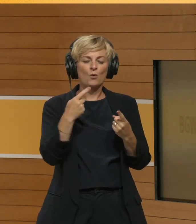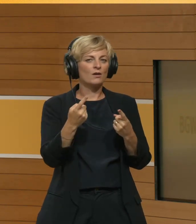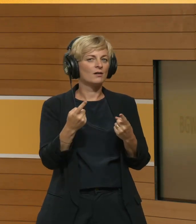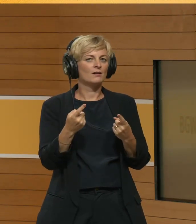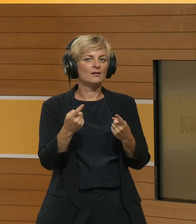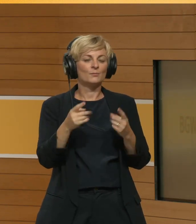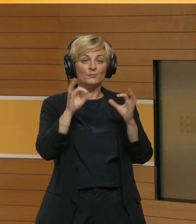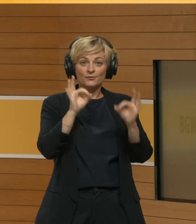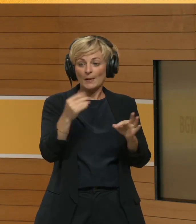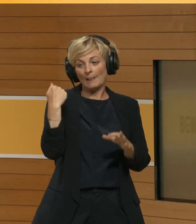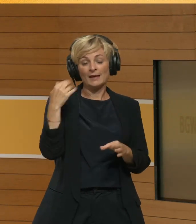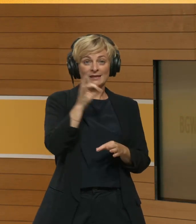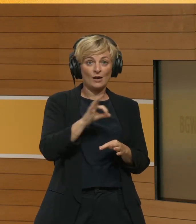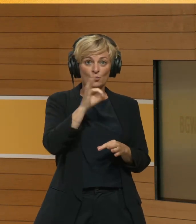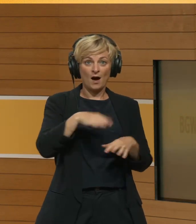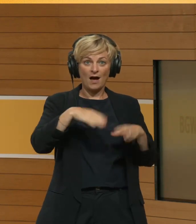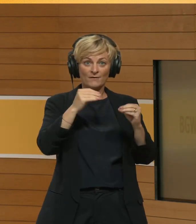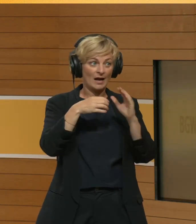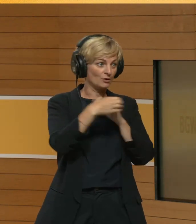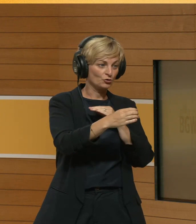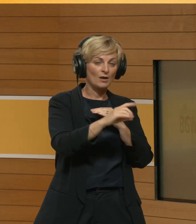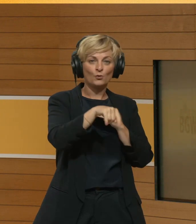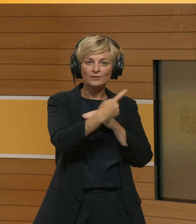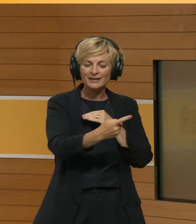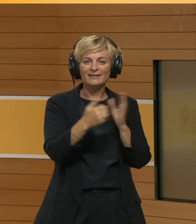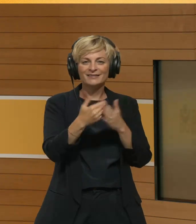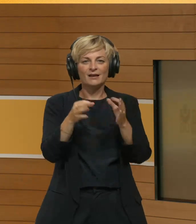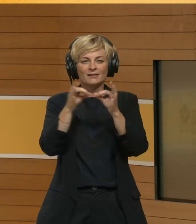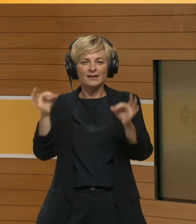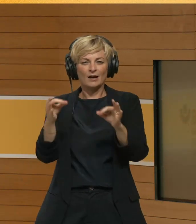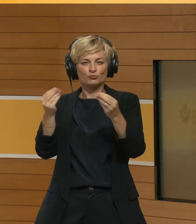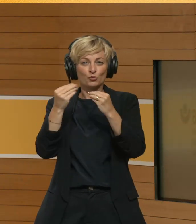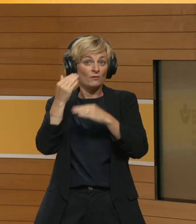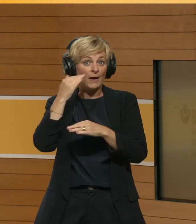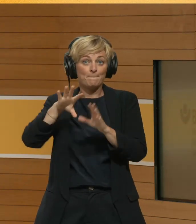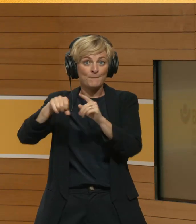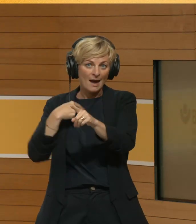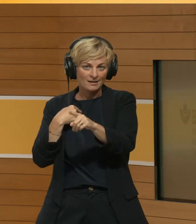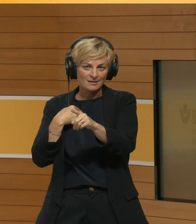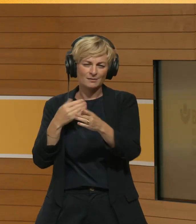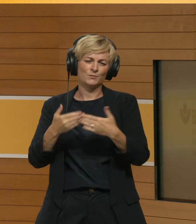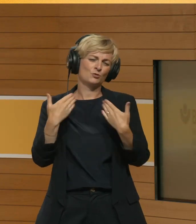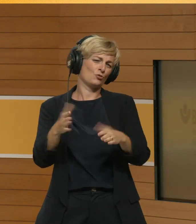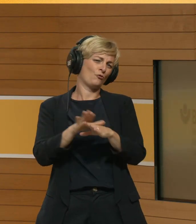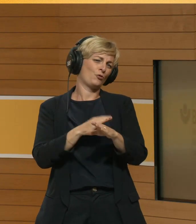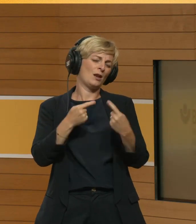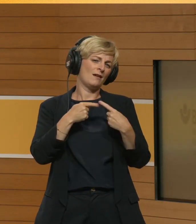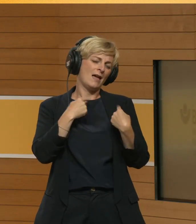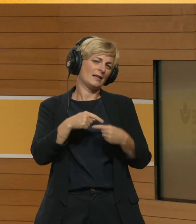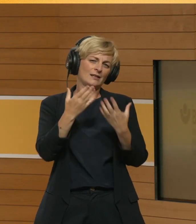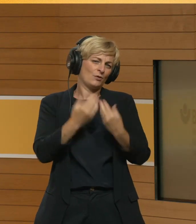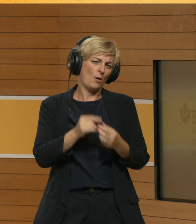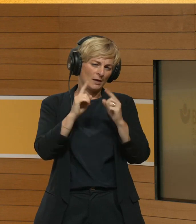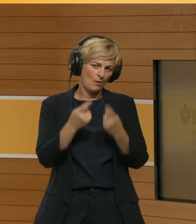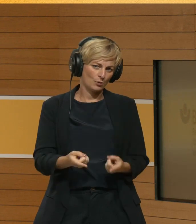March, warm welcome. So, and the wards also said that it's hard for them